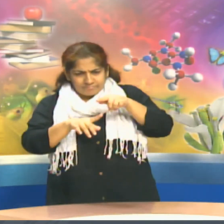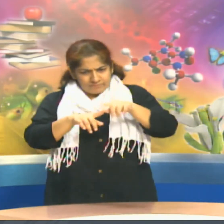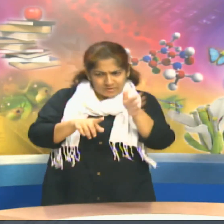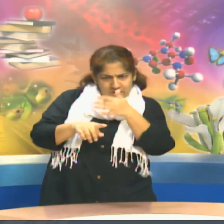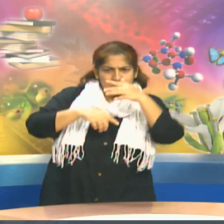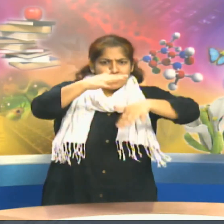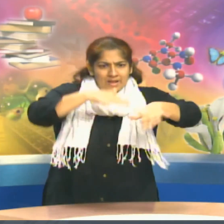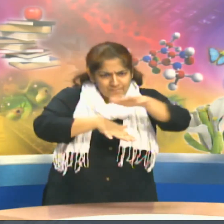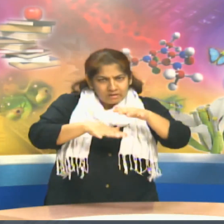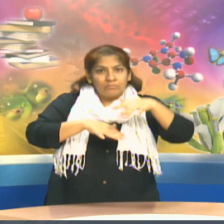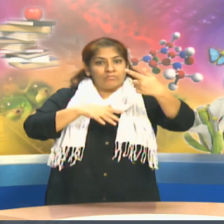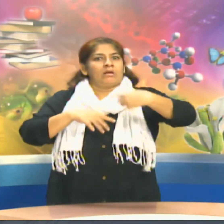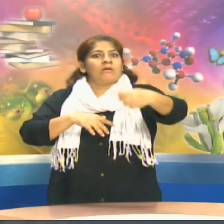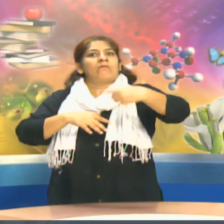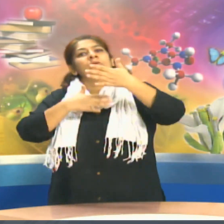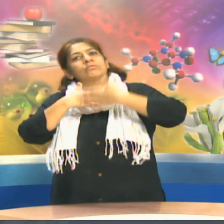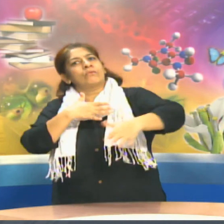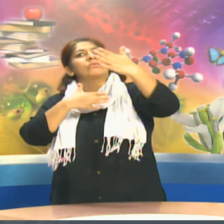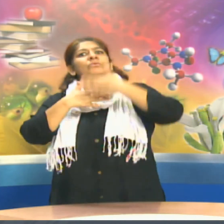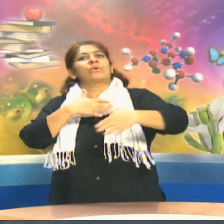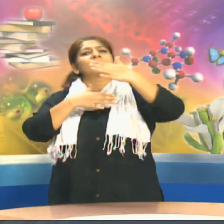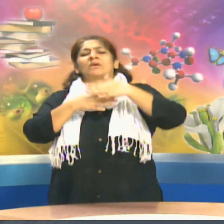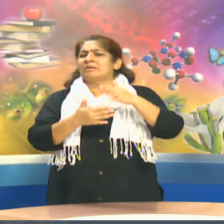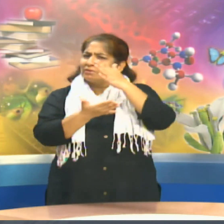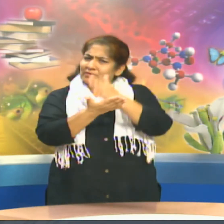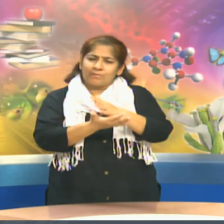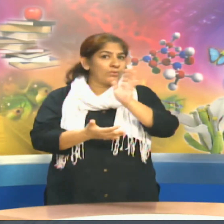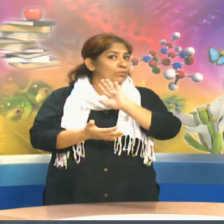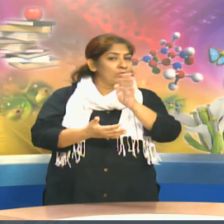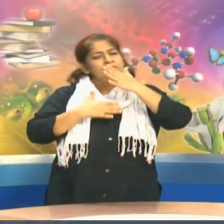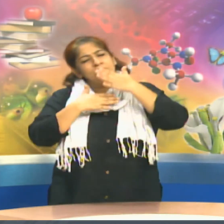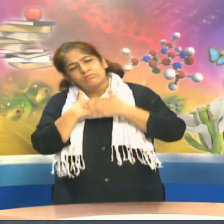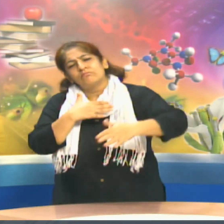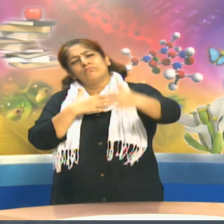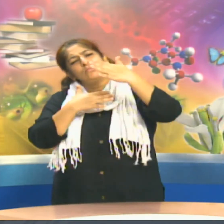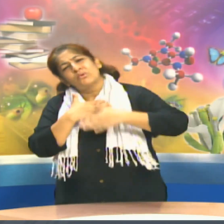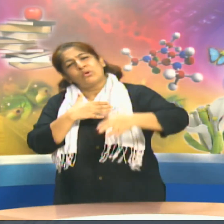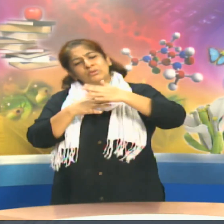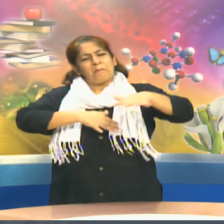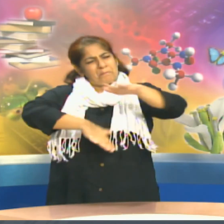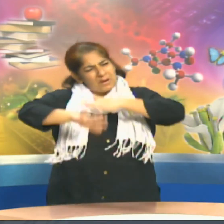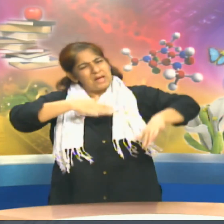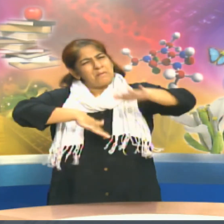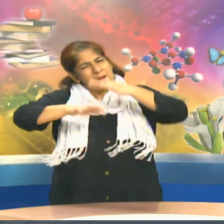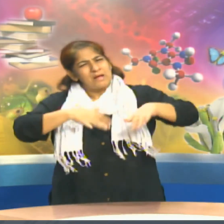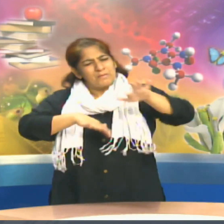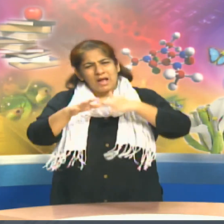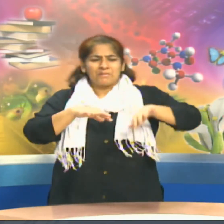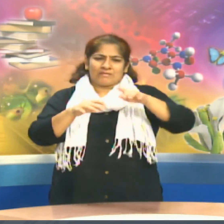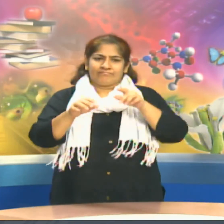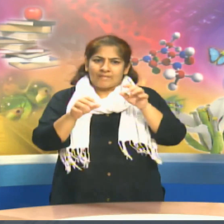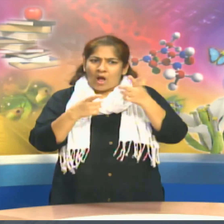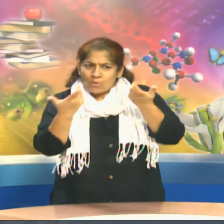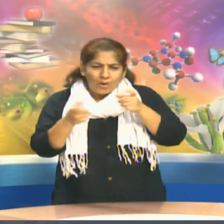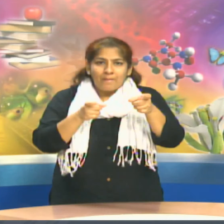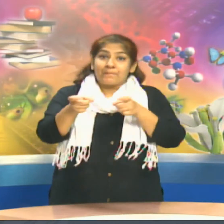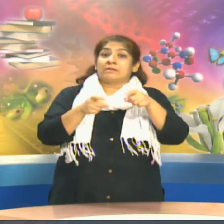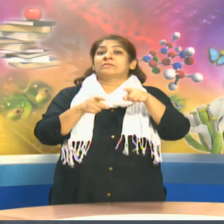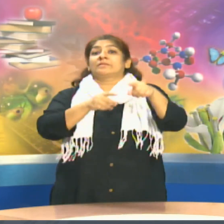plan further and continue do that, so that we can achieve our goal and